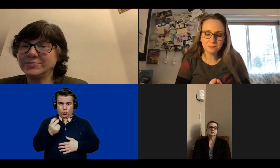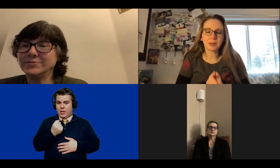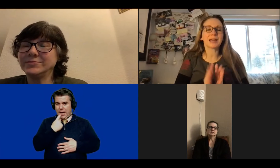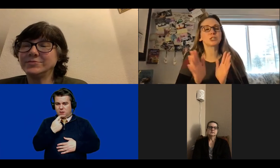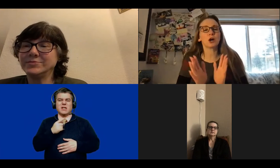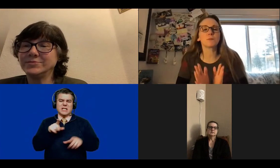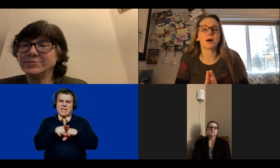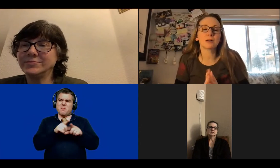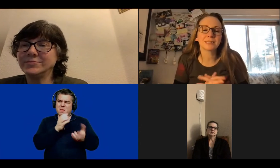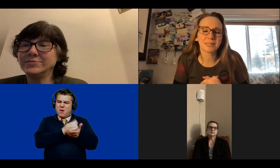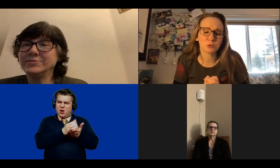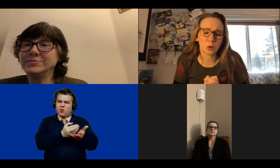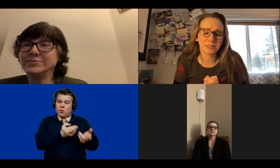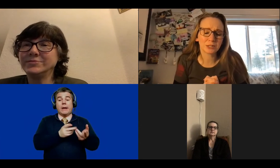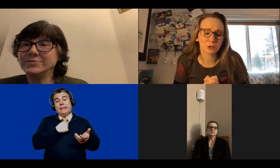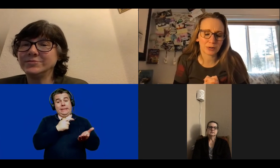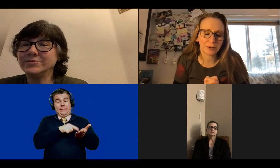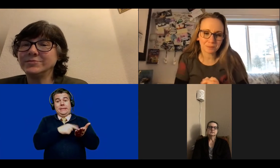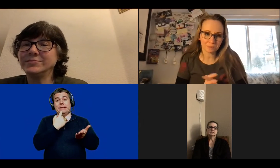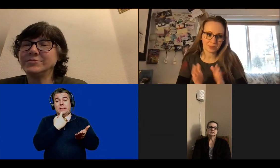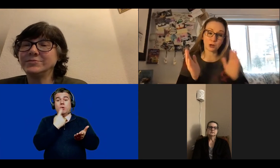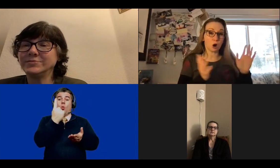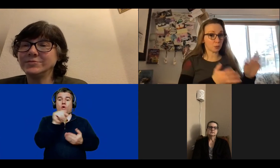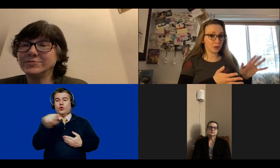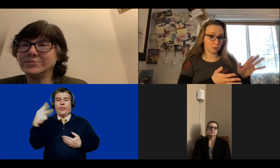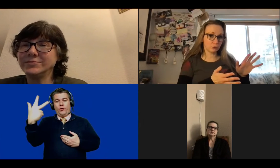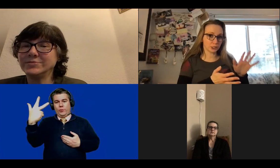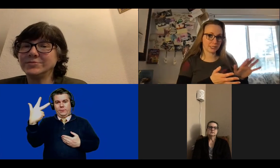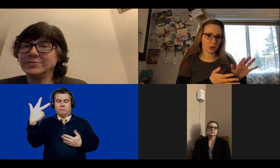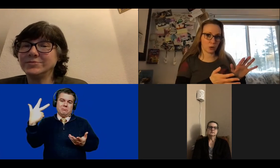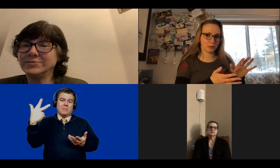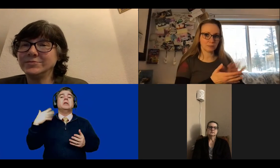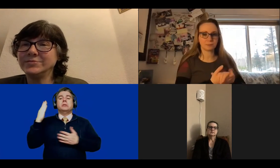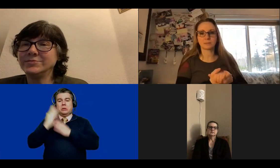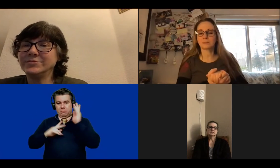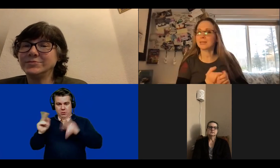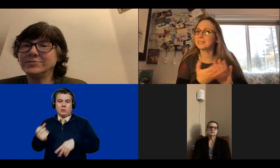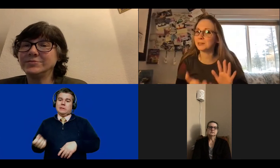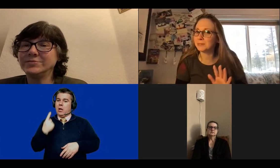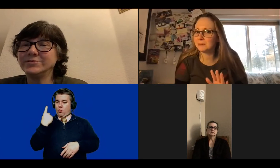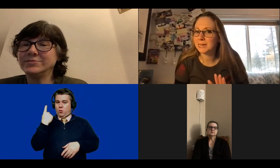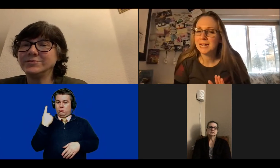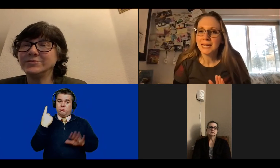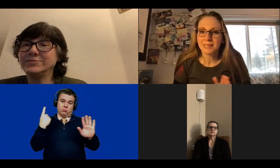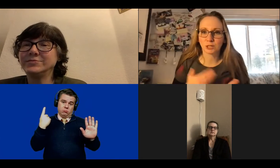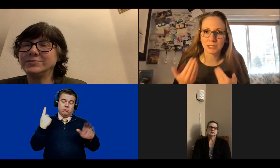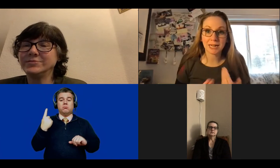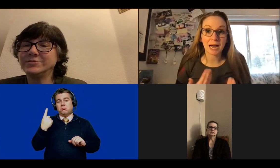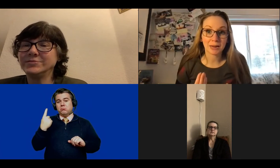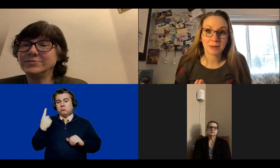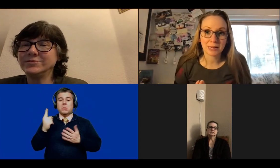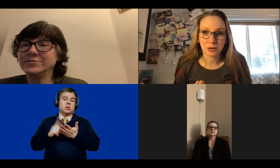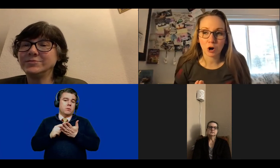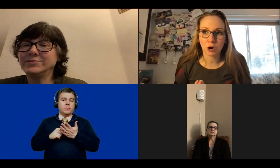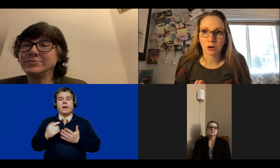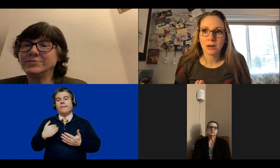recommends. Actually, on the bottle, it says 1 to 3. There are people who just take 1. And sometimes there's a